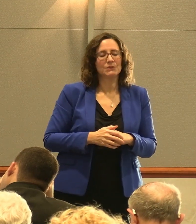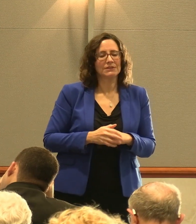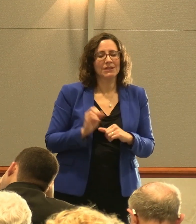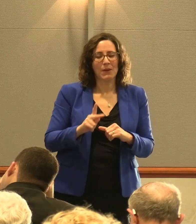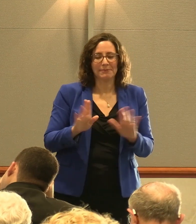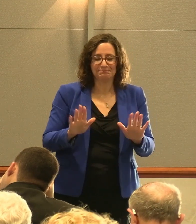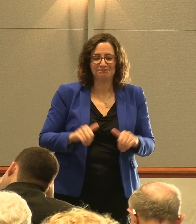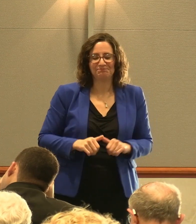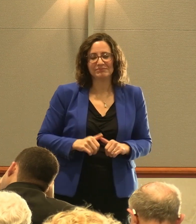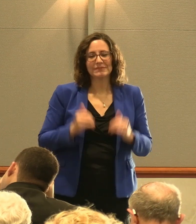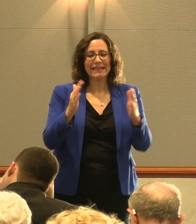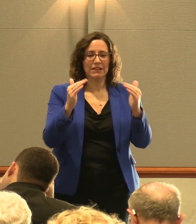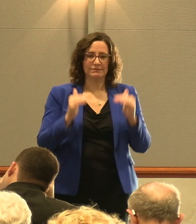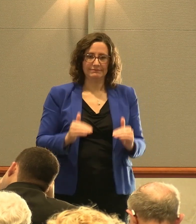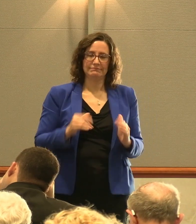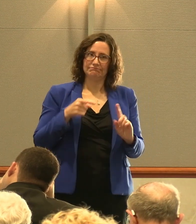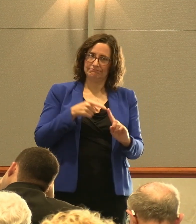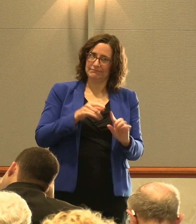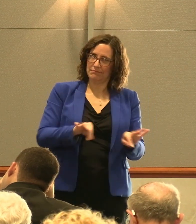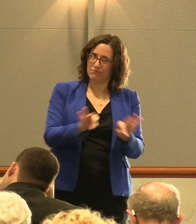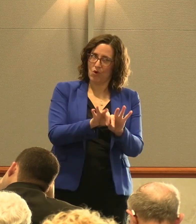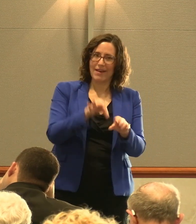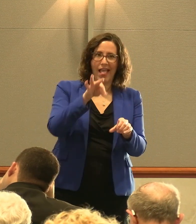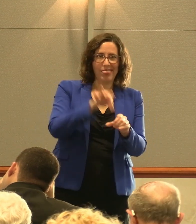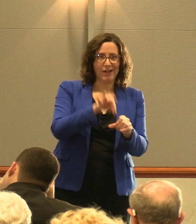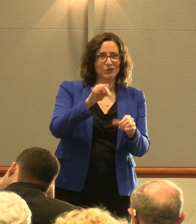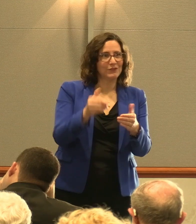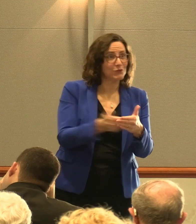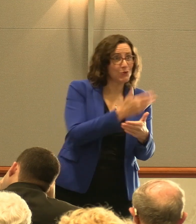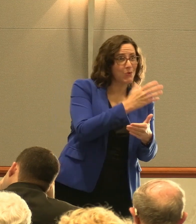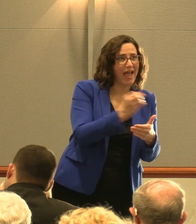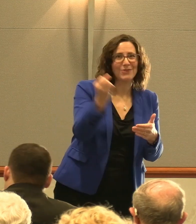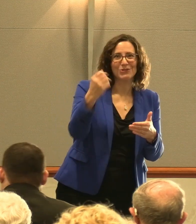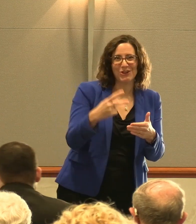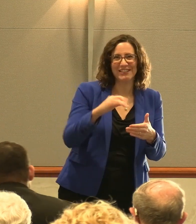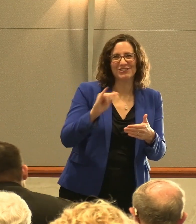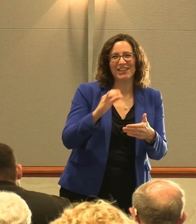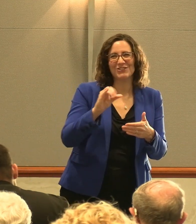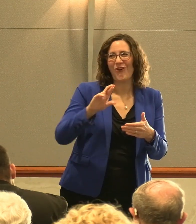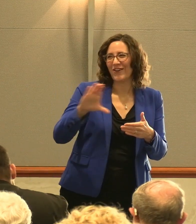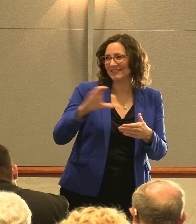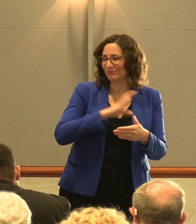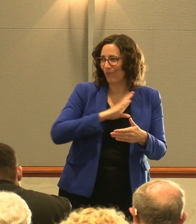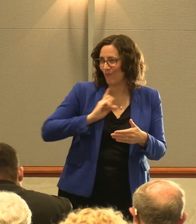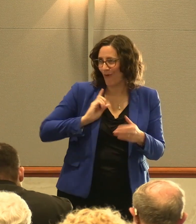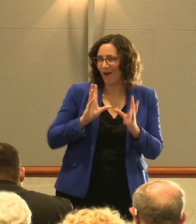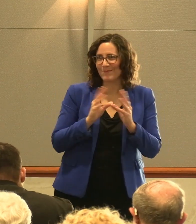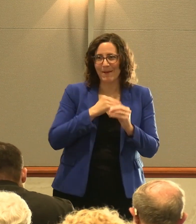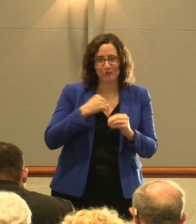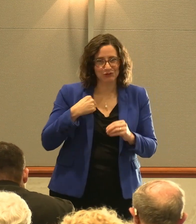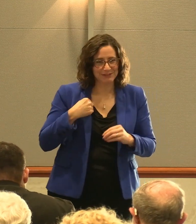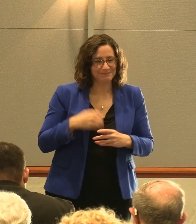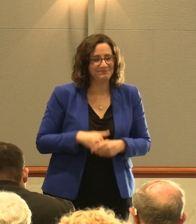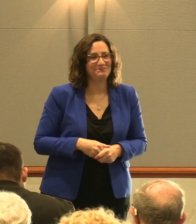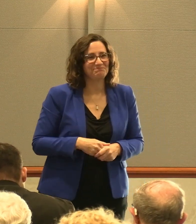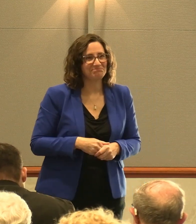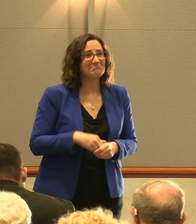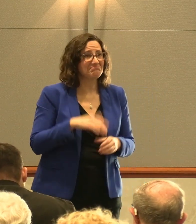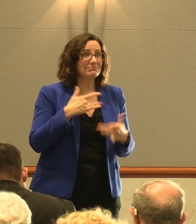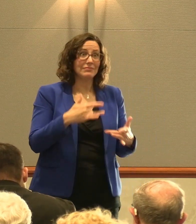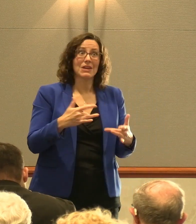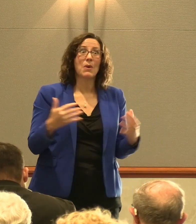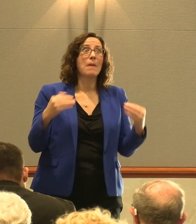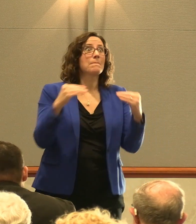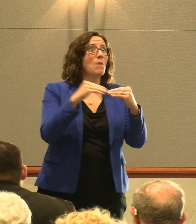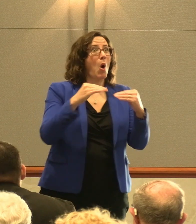Okay, now to the matter at hand, the election of new and returning JCRC board members. As usual, we had far